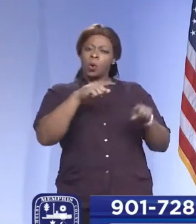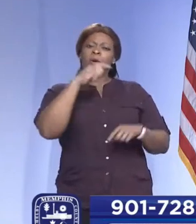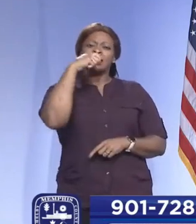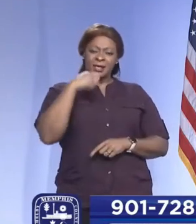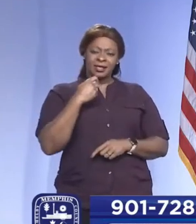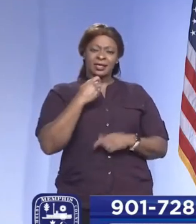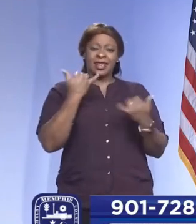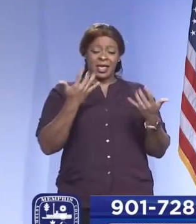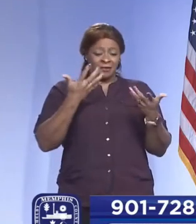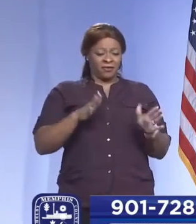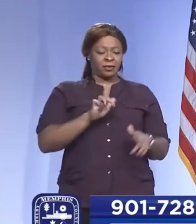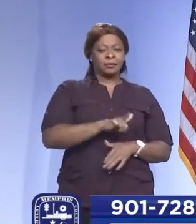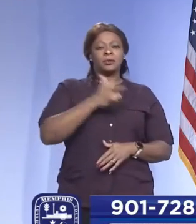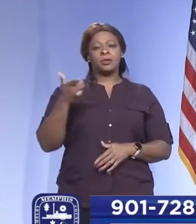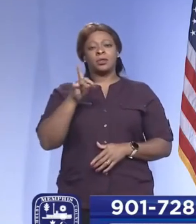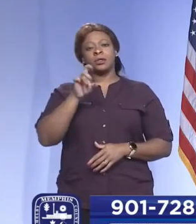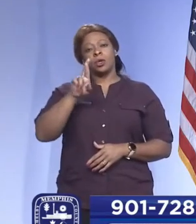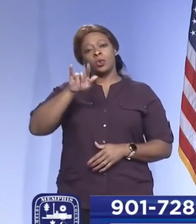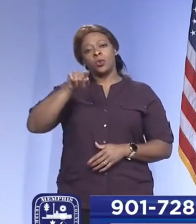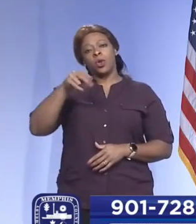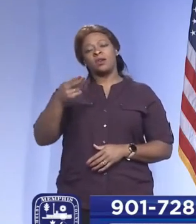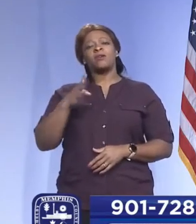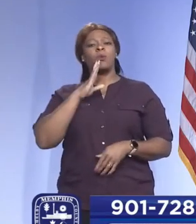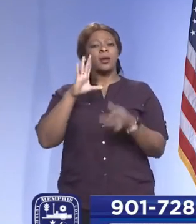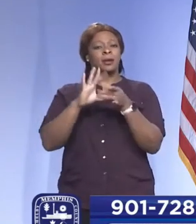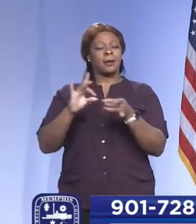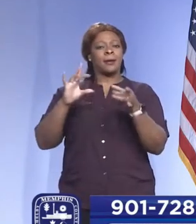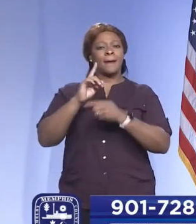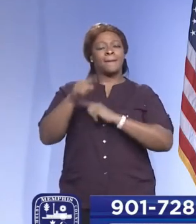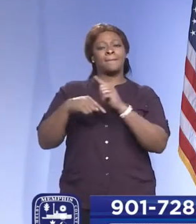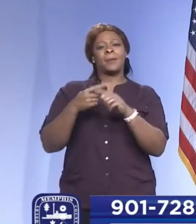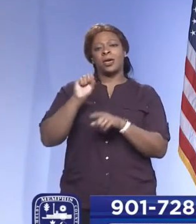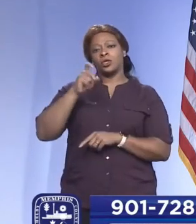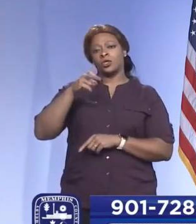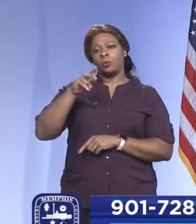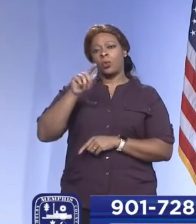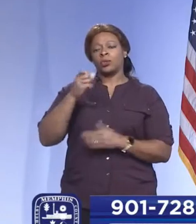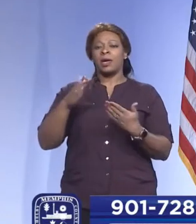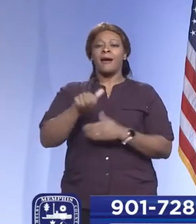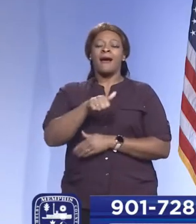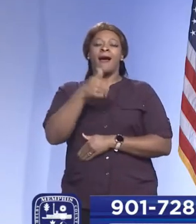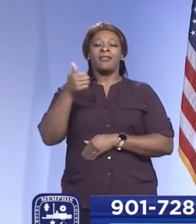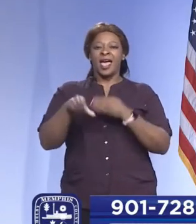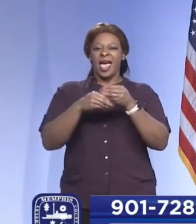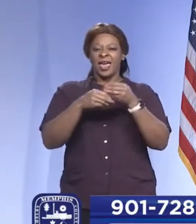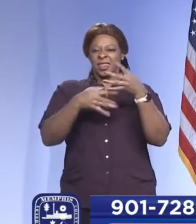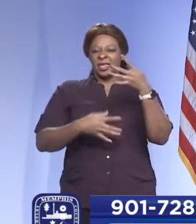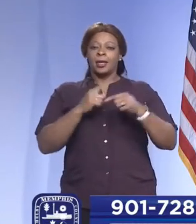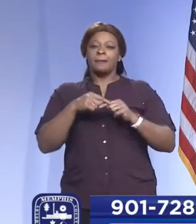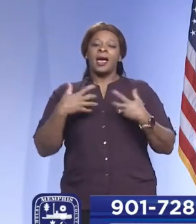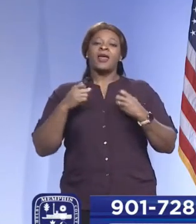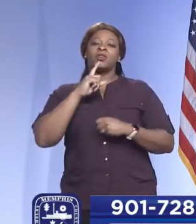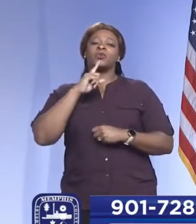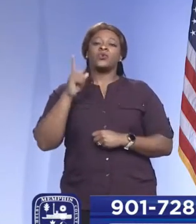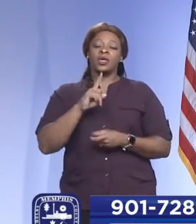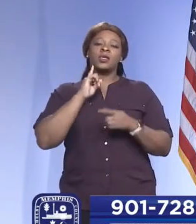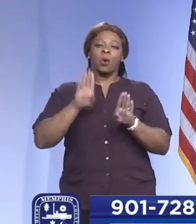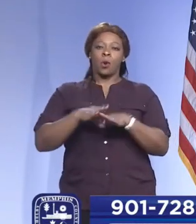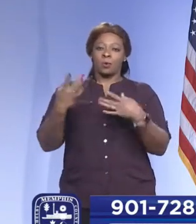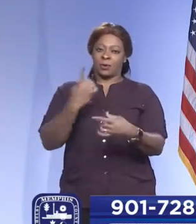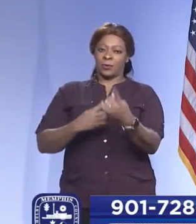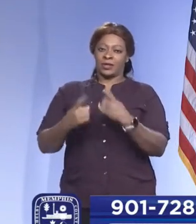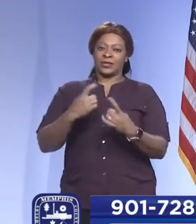And with that, I'm going to turn it over to Dr. Randolph. He's going to talk about sports and perhaps some other things around our health directive, and then we'll open it